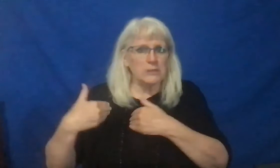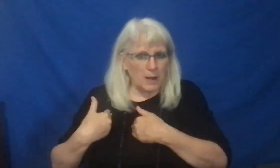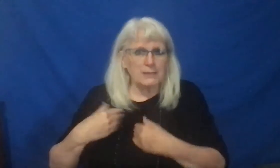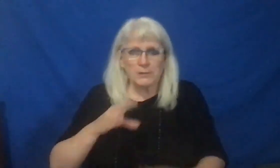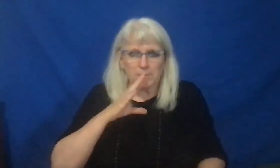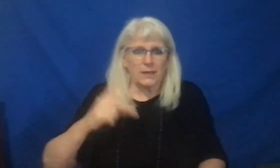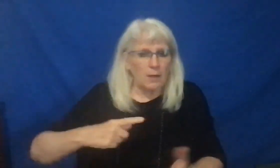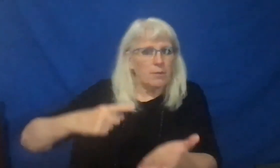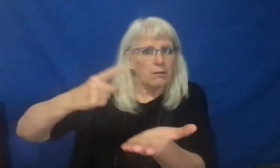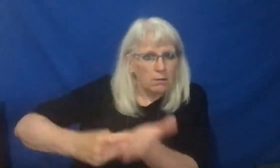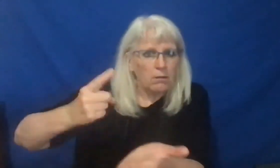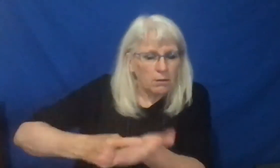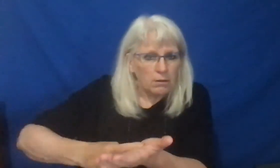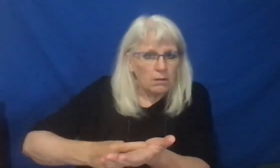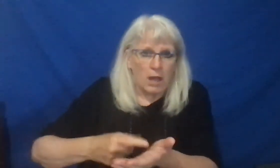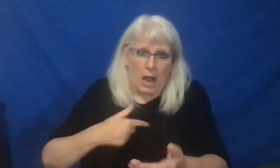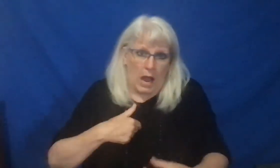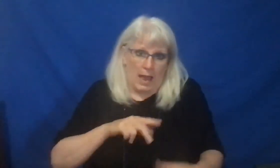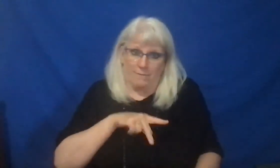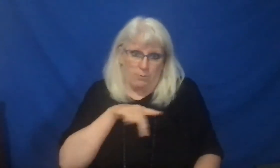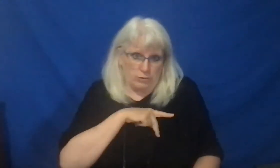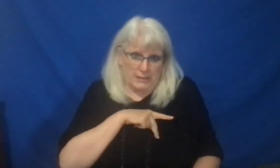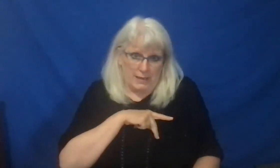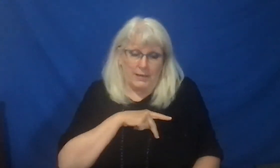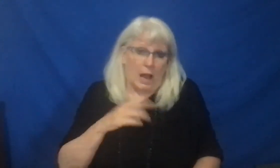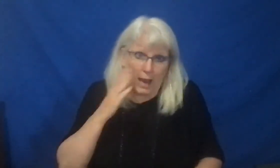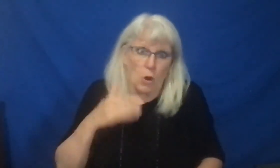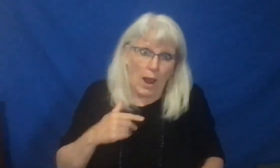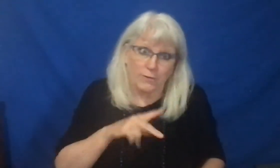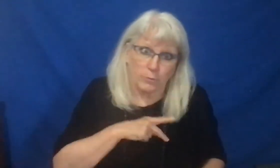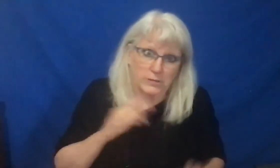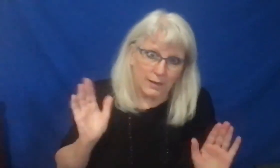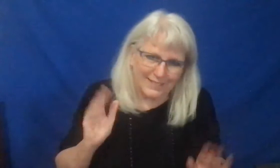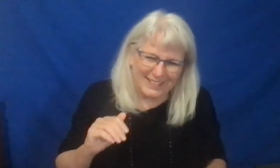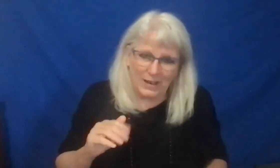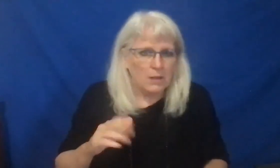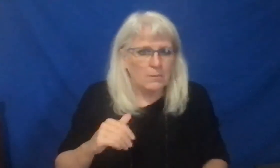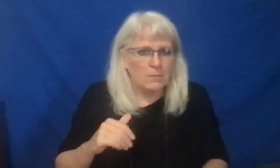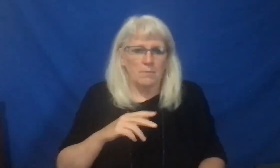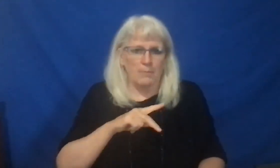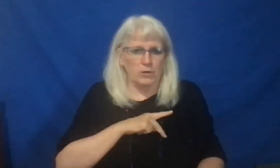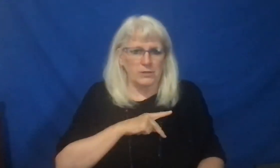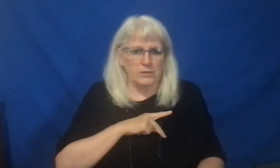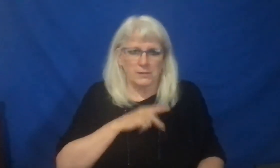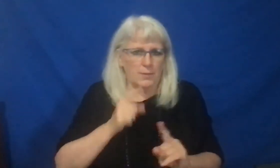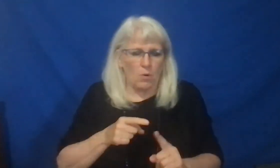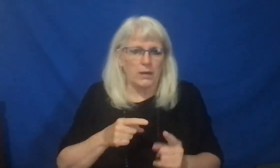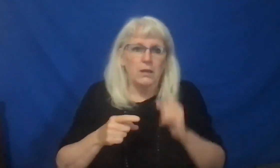am a person. I know I'm a personality. I know I am, but it is actually a form of leadership for me